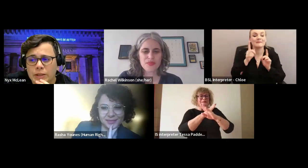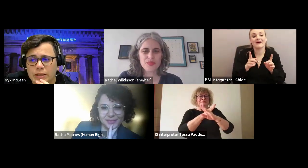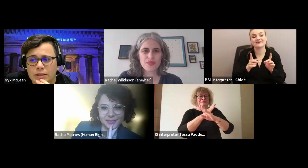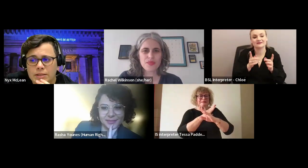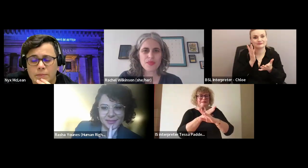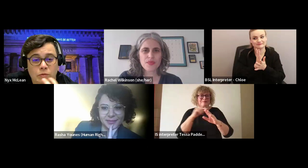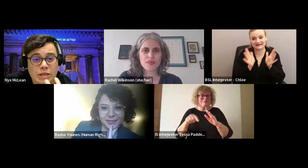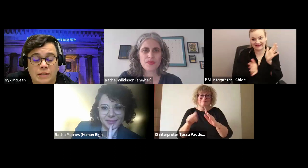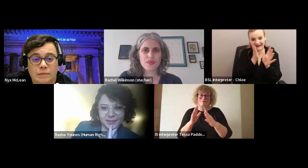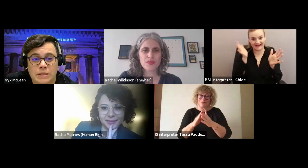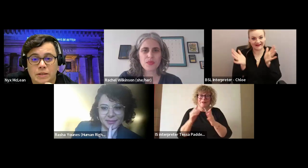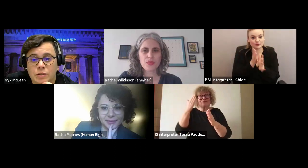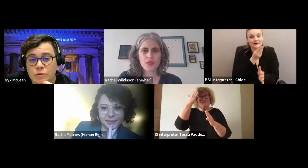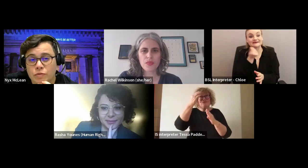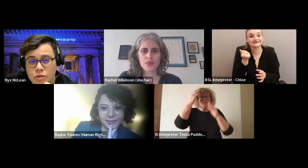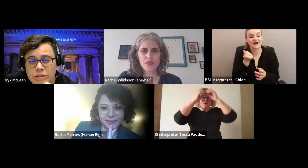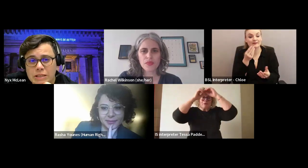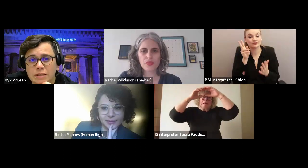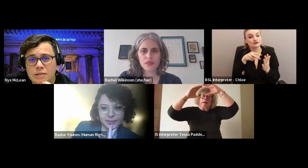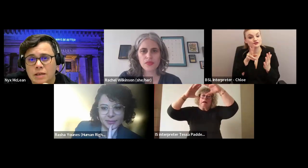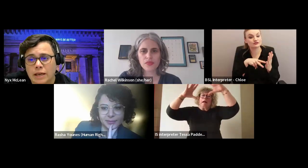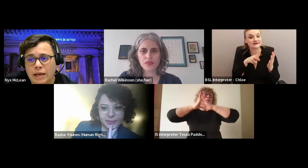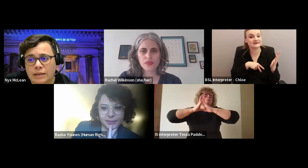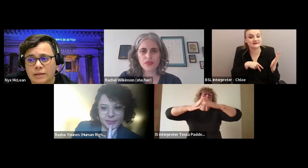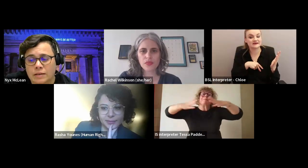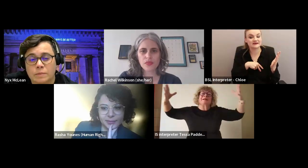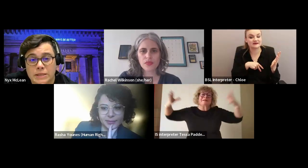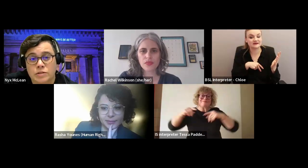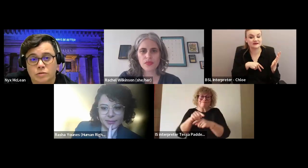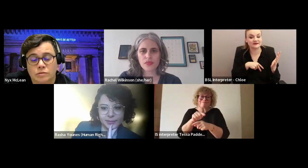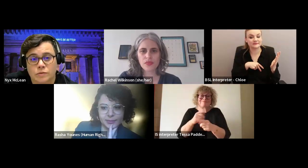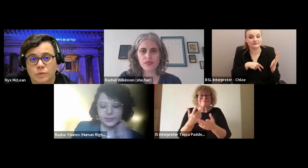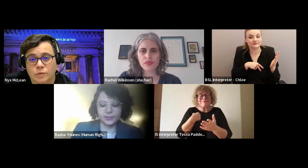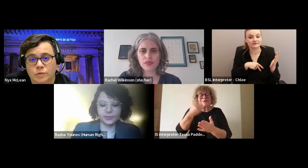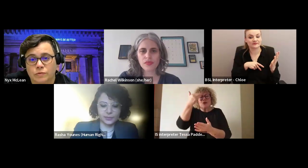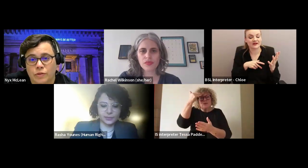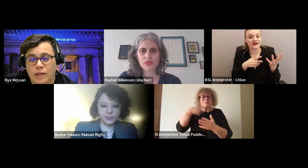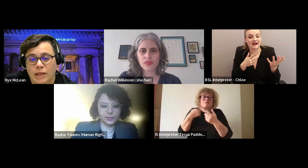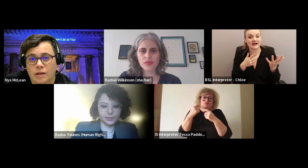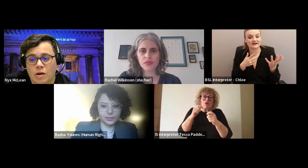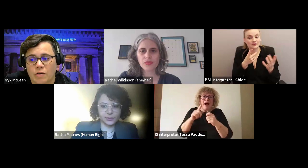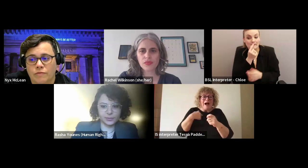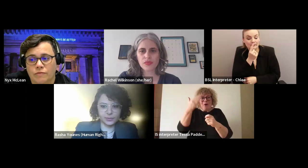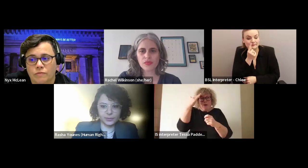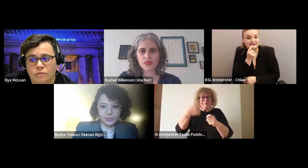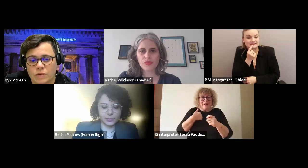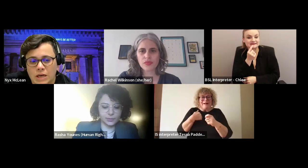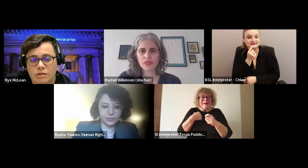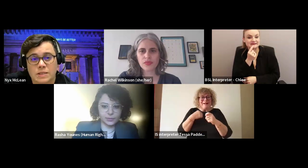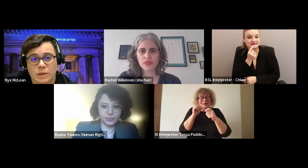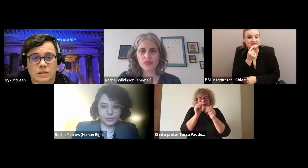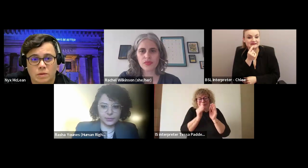been enjoying some of the reading that I've been doing in terms of futurities and the potential for thinking of